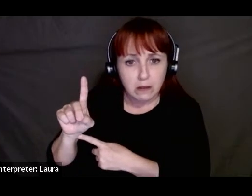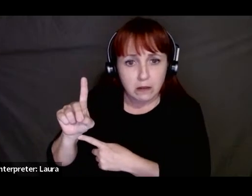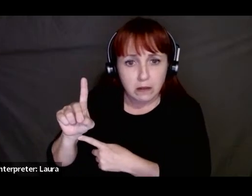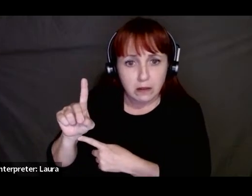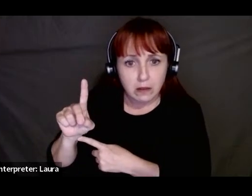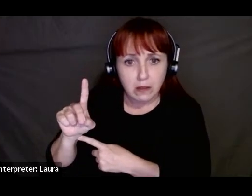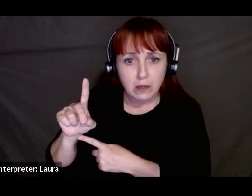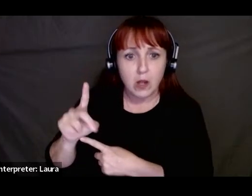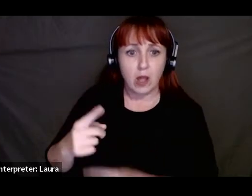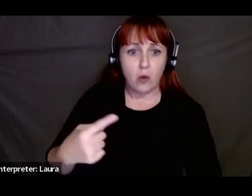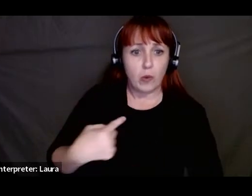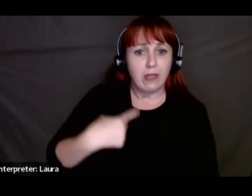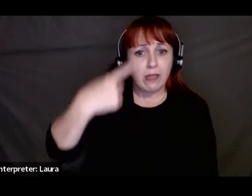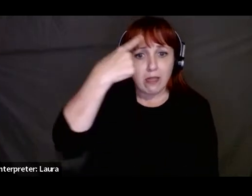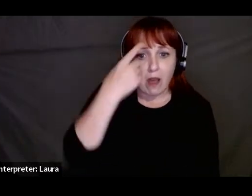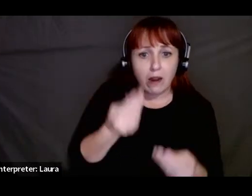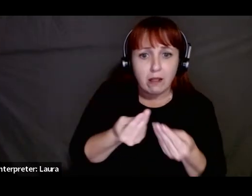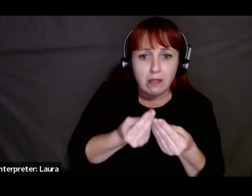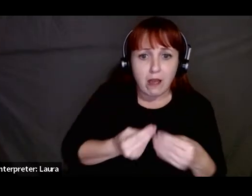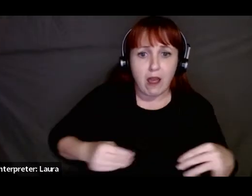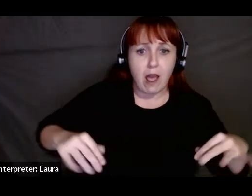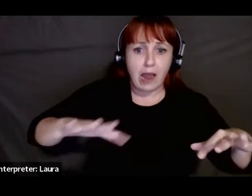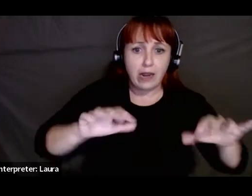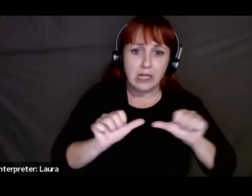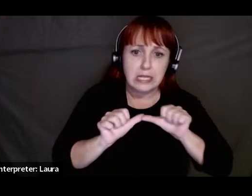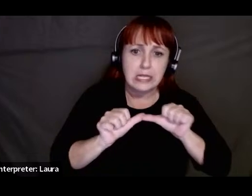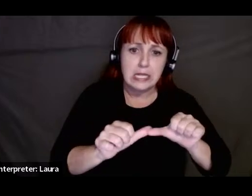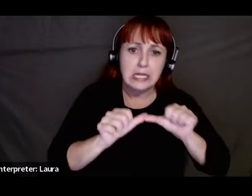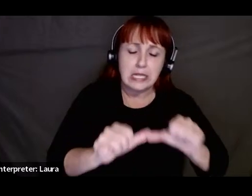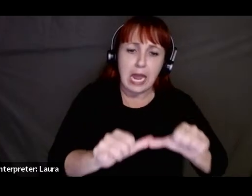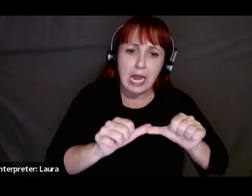we thought that Aina could be sustainable.